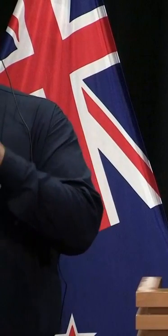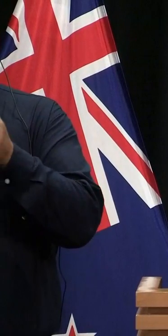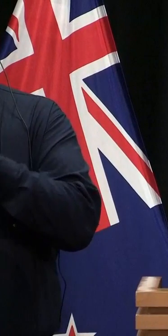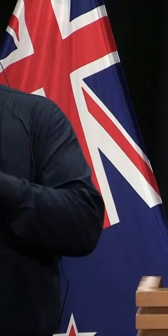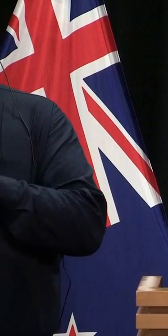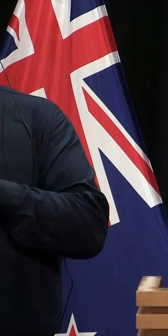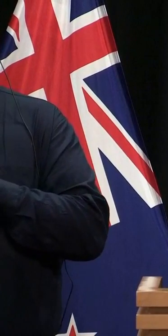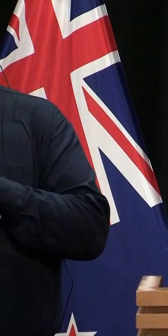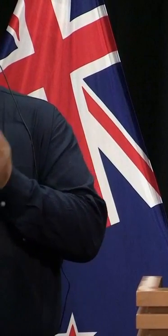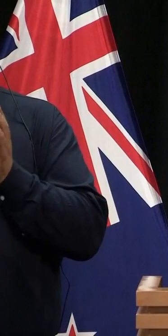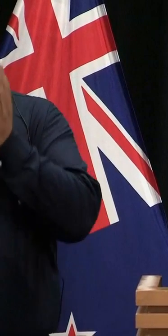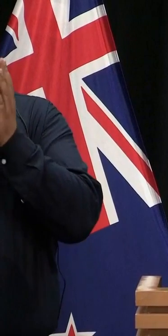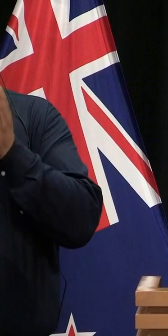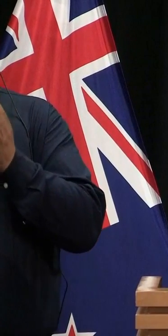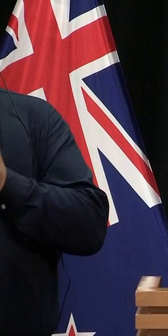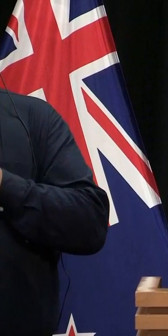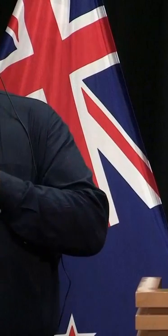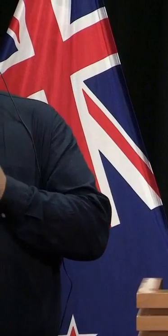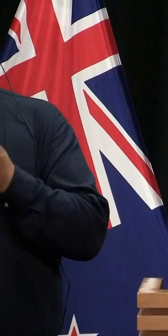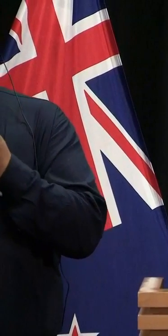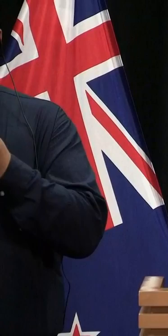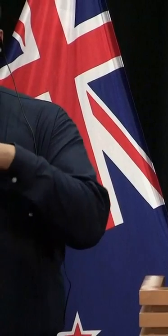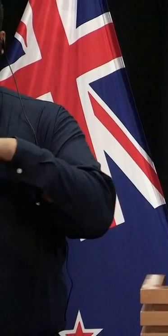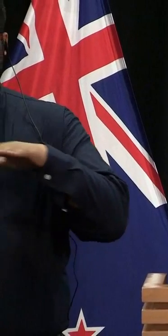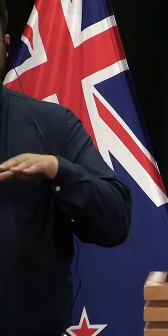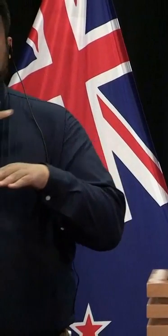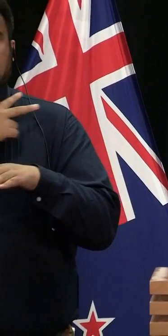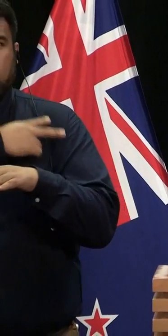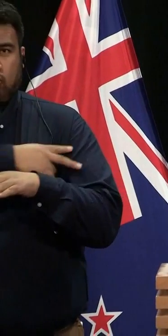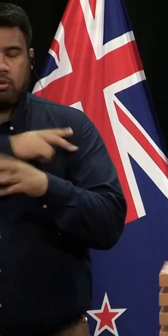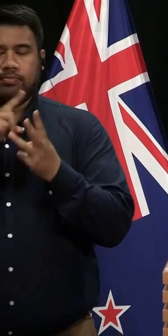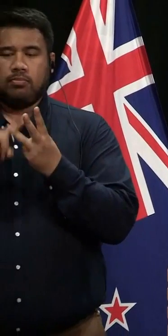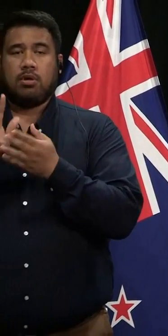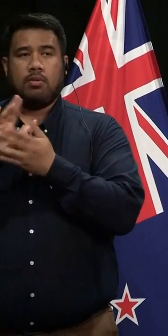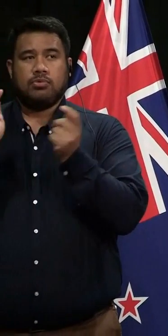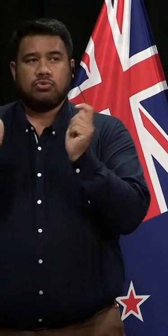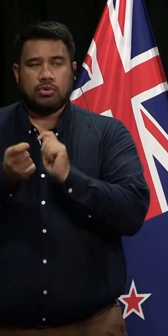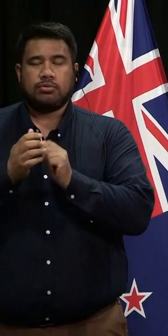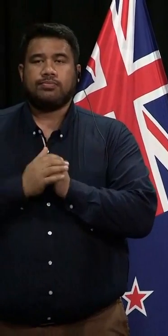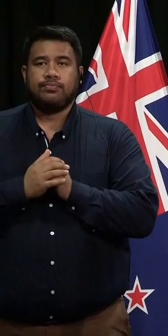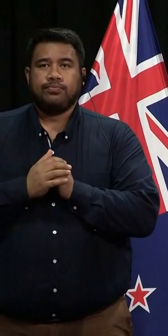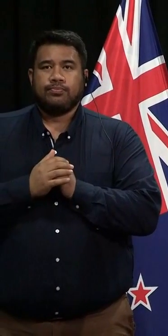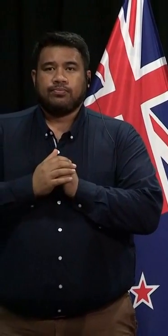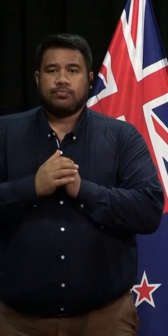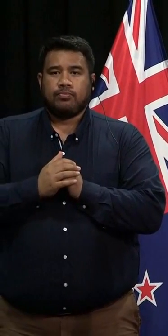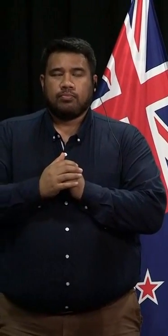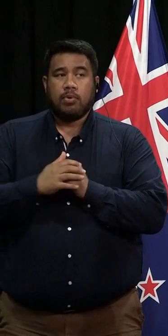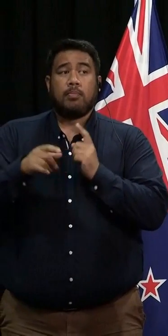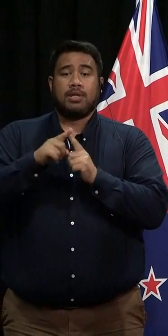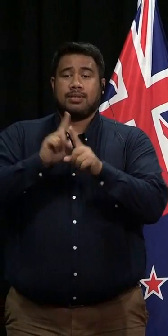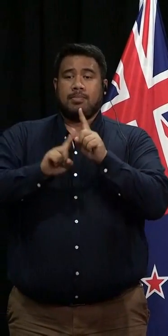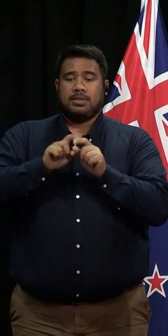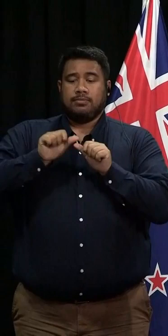Korea, maritime security, and climate change. I'll be holding a series of bilateral meetings in Singapore, including my